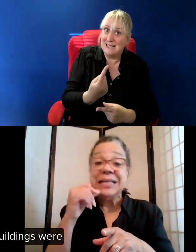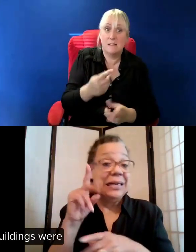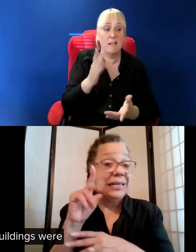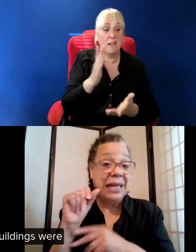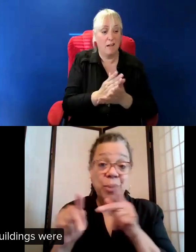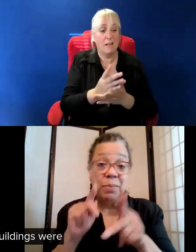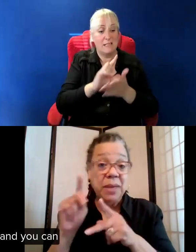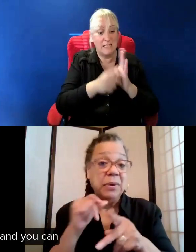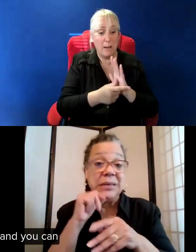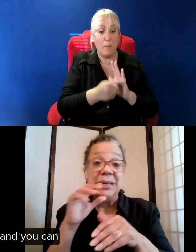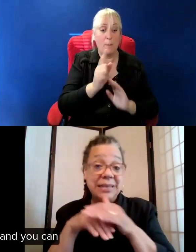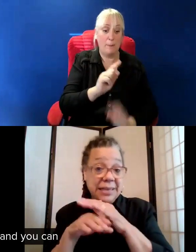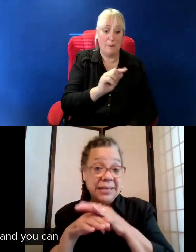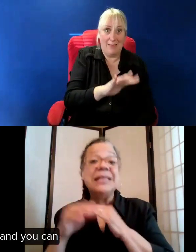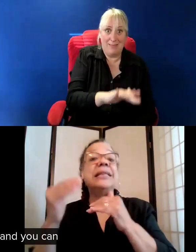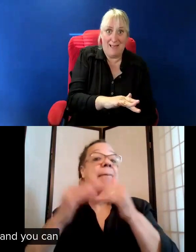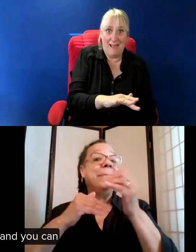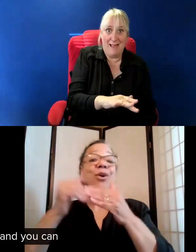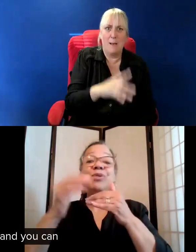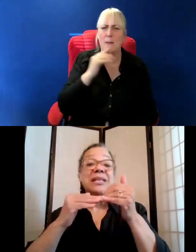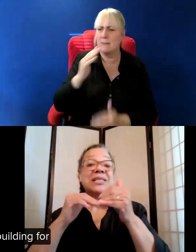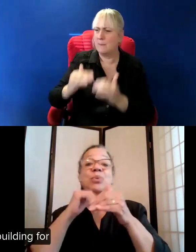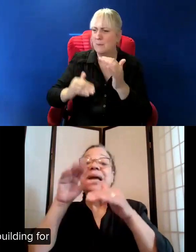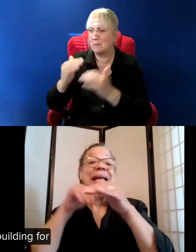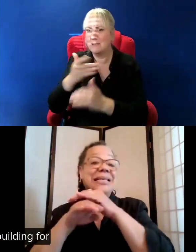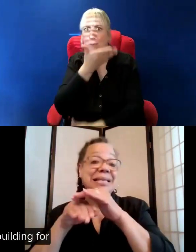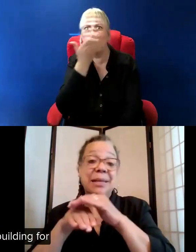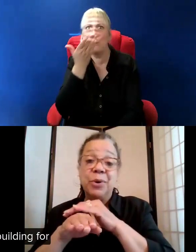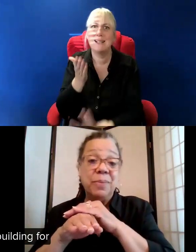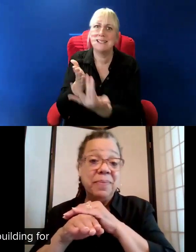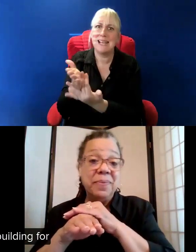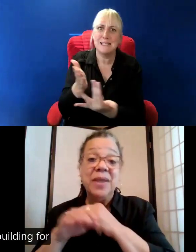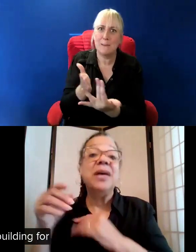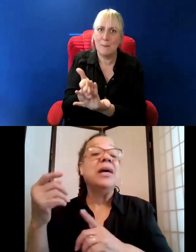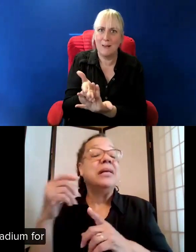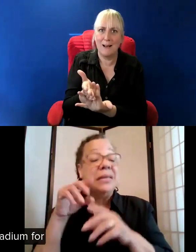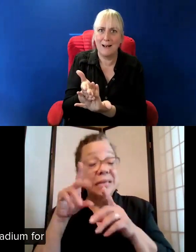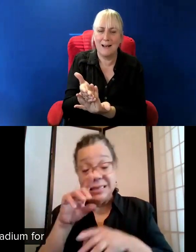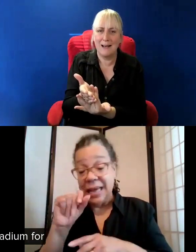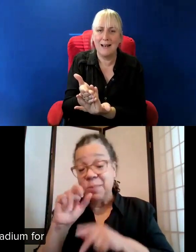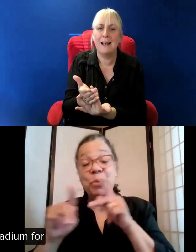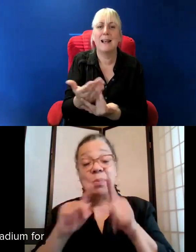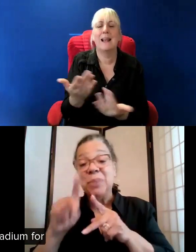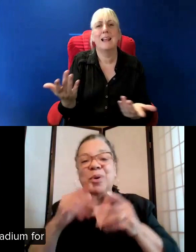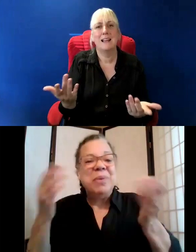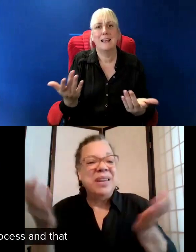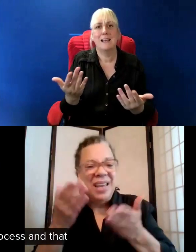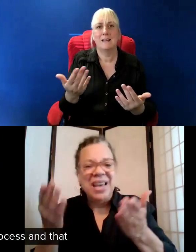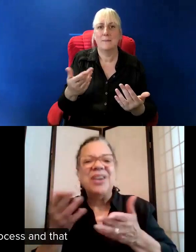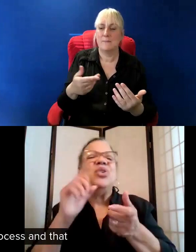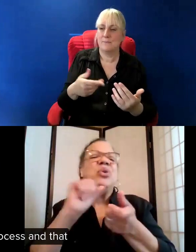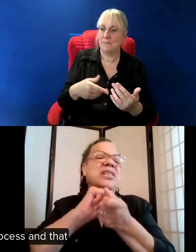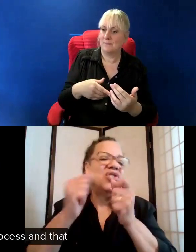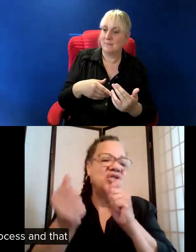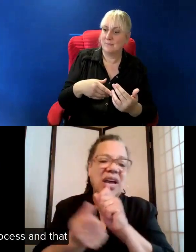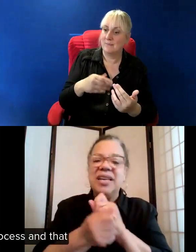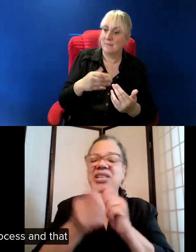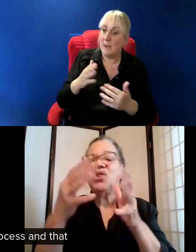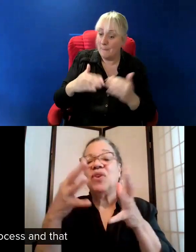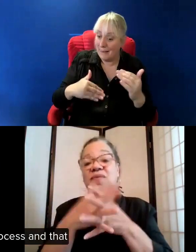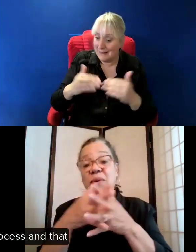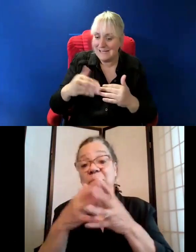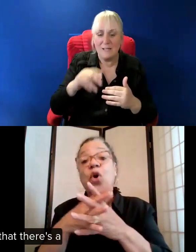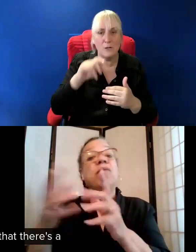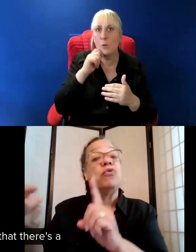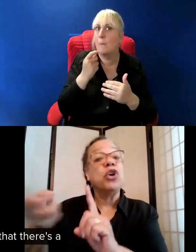but that the buildings were inaccessible. And you can transfer a building for football stadium for a recruitment process.